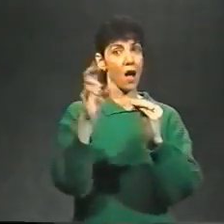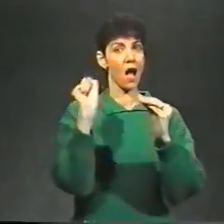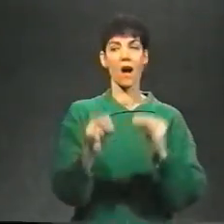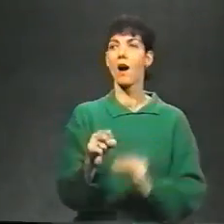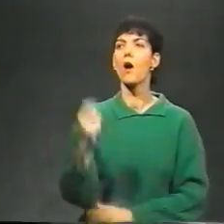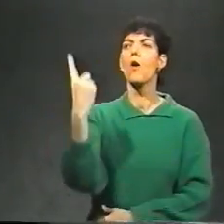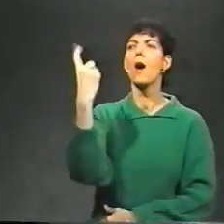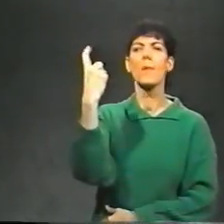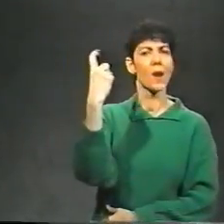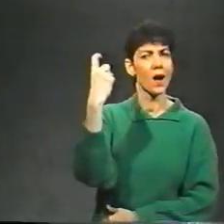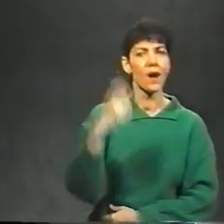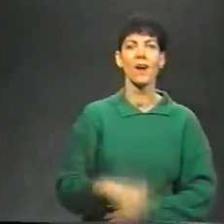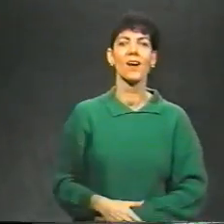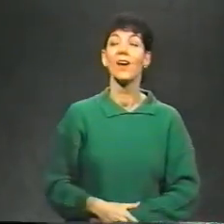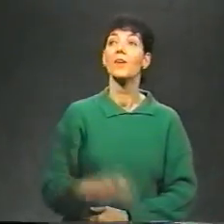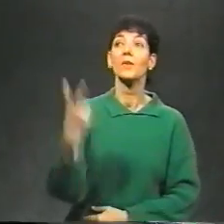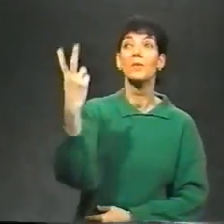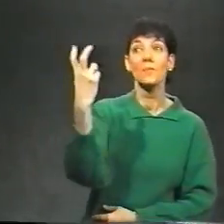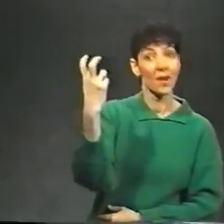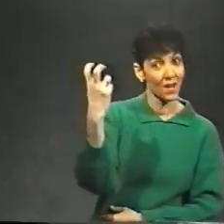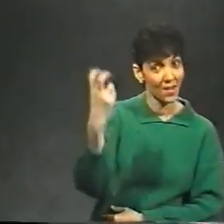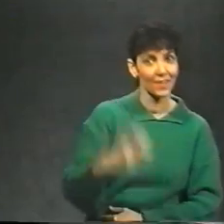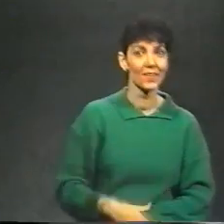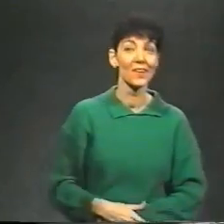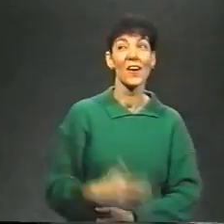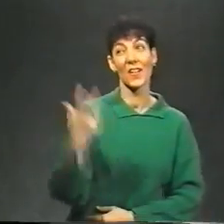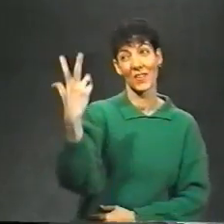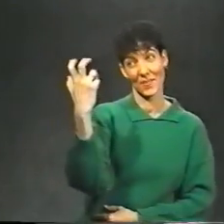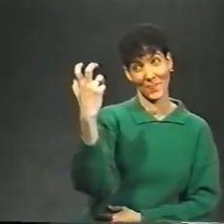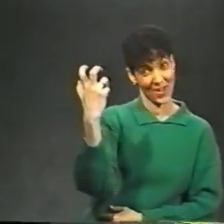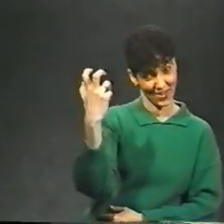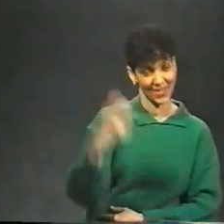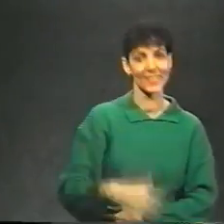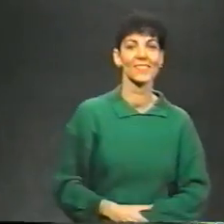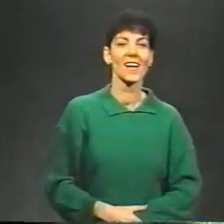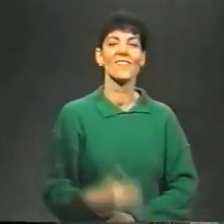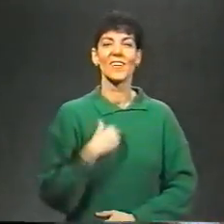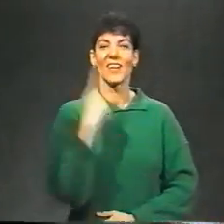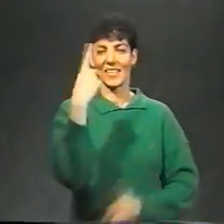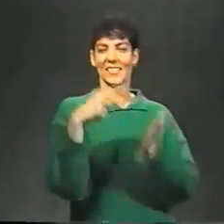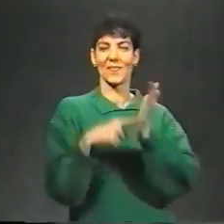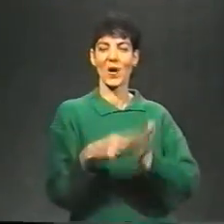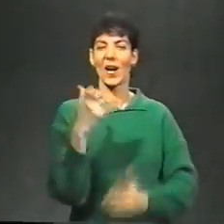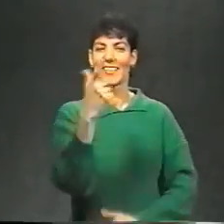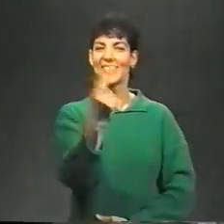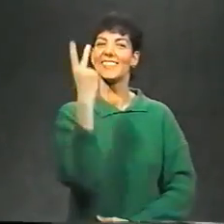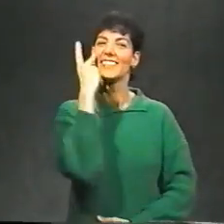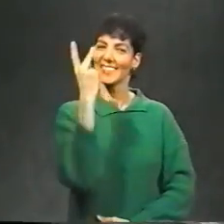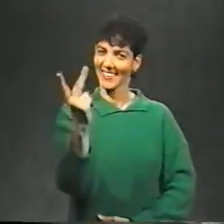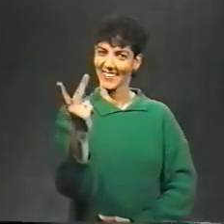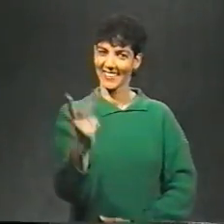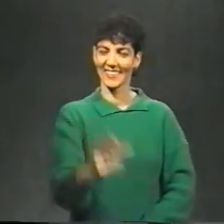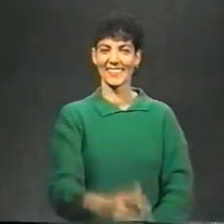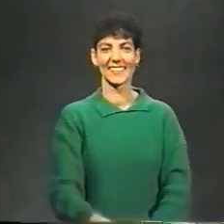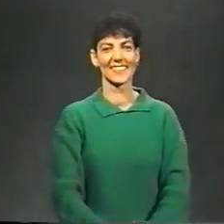There's also a special form that doesn't use the base sign, but means the same thing. Here's an example